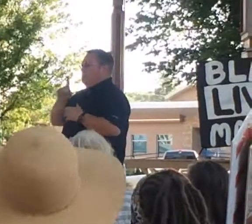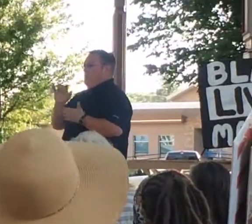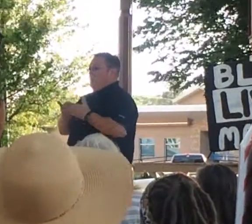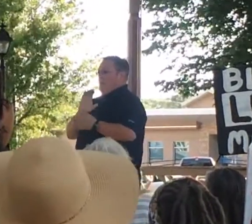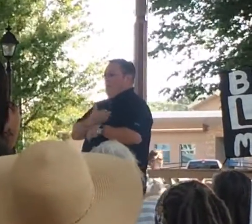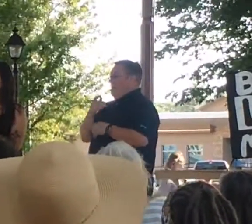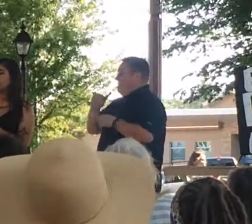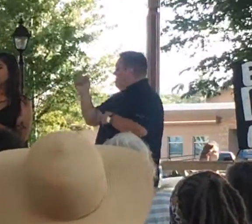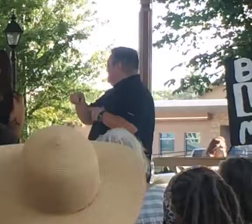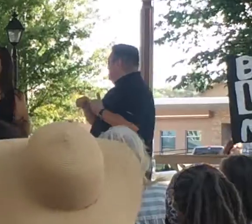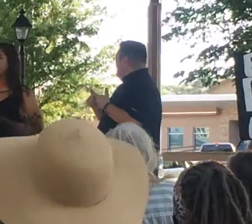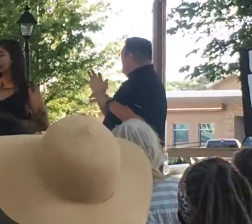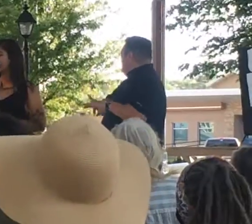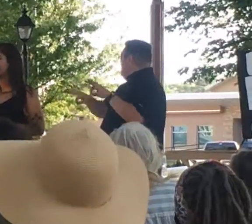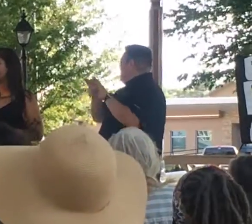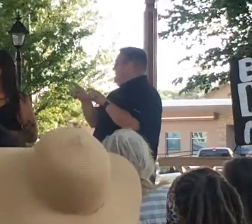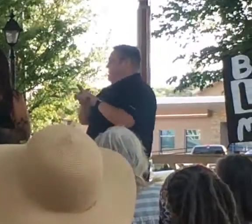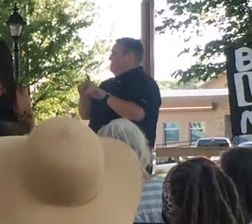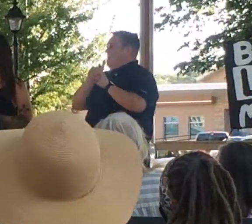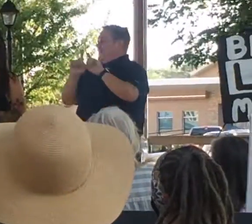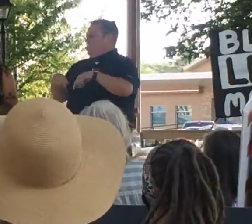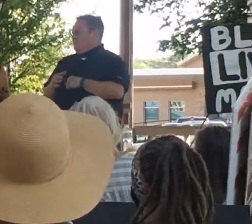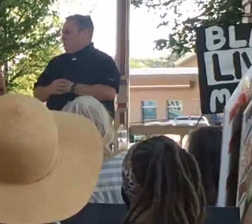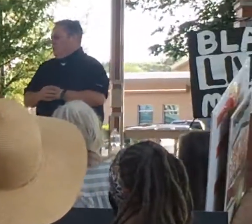that our questions are just as important as our answers.